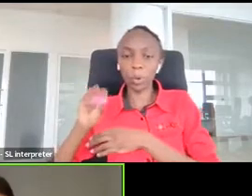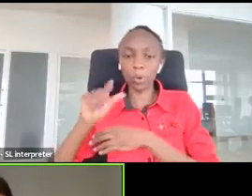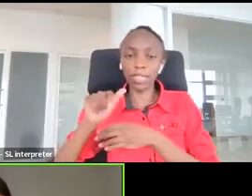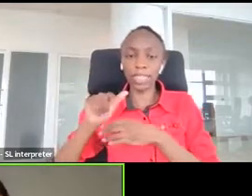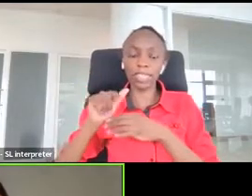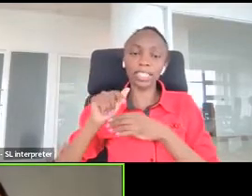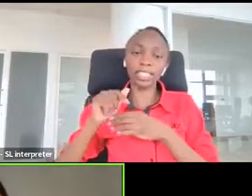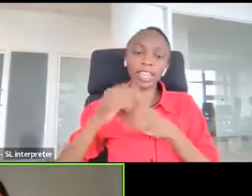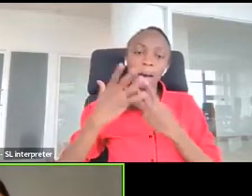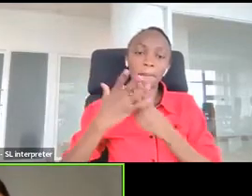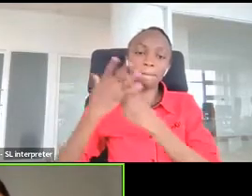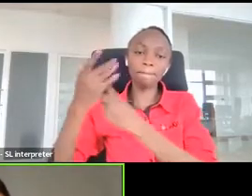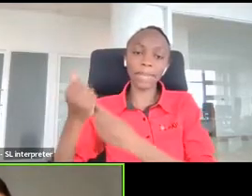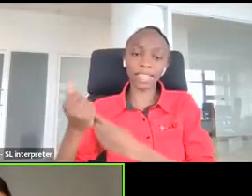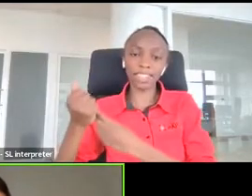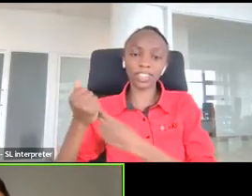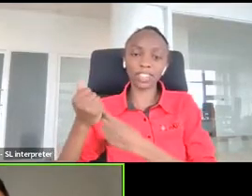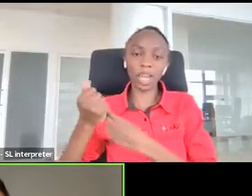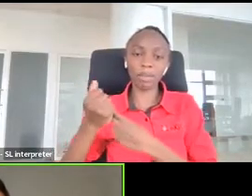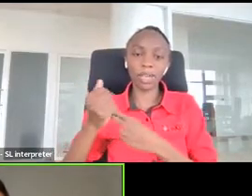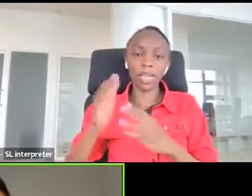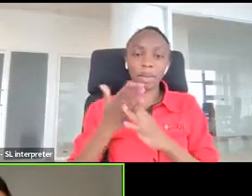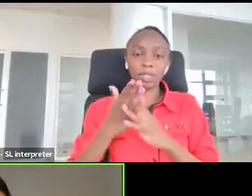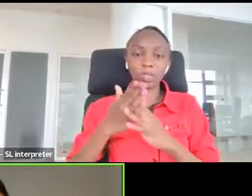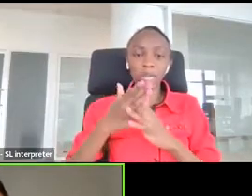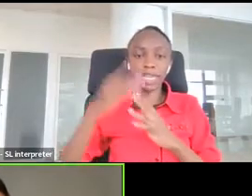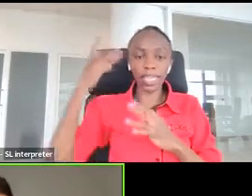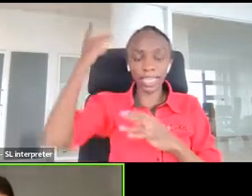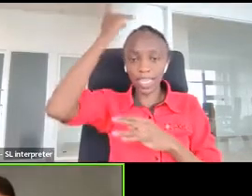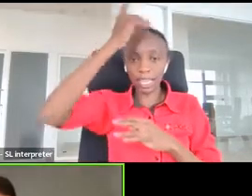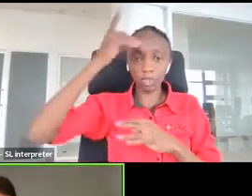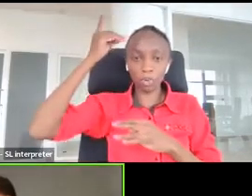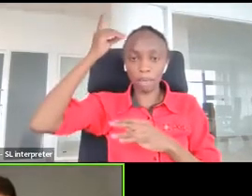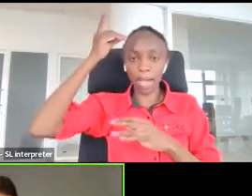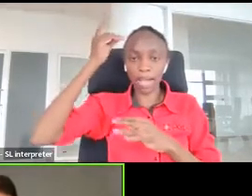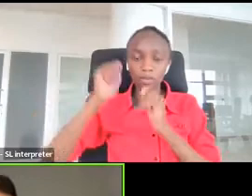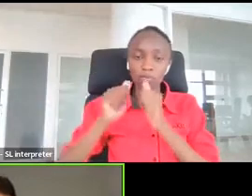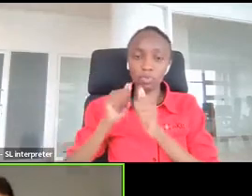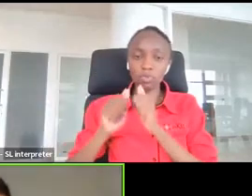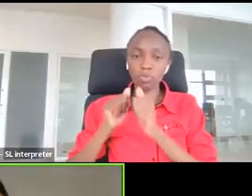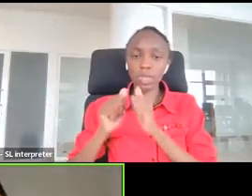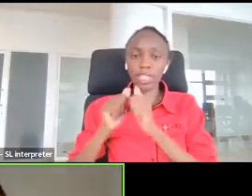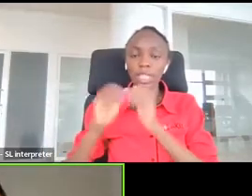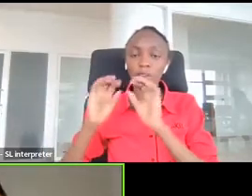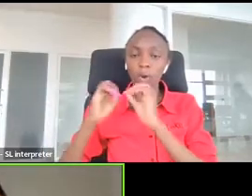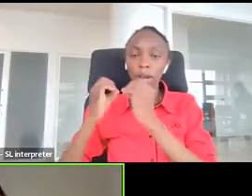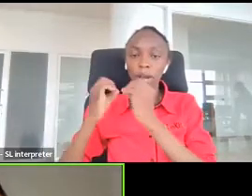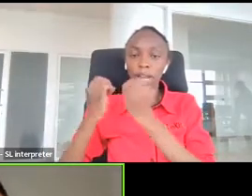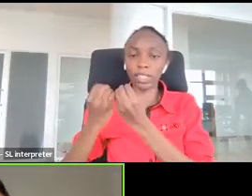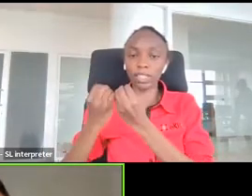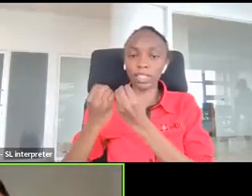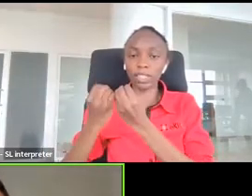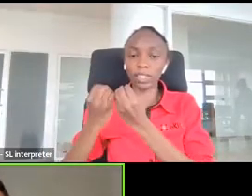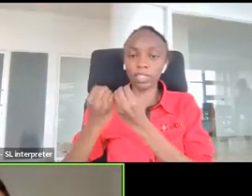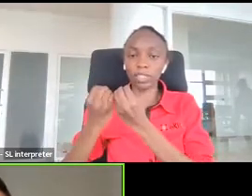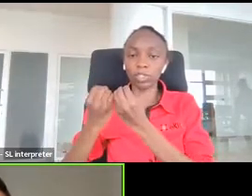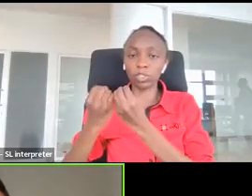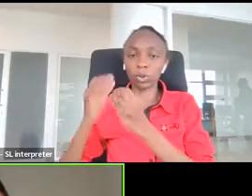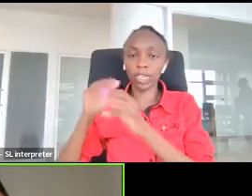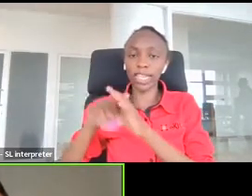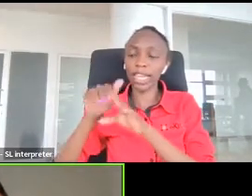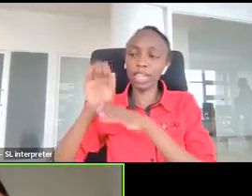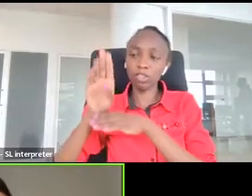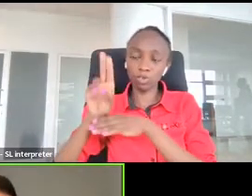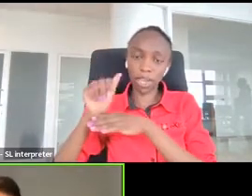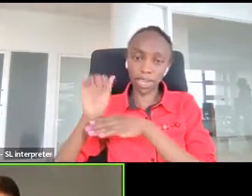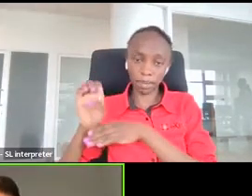partnership between Dubai Cares, which is a philanthropic organization based in the UAE, United Arab Emirates, and